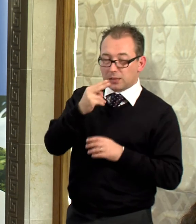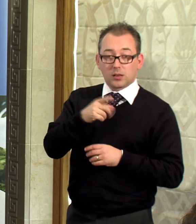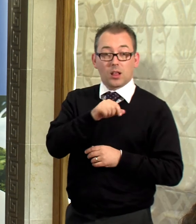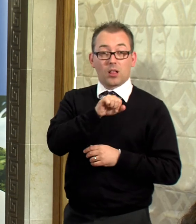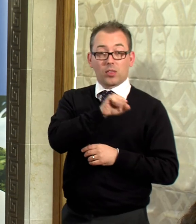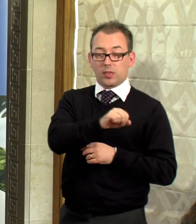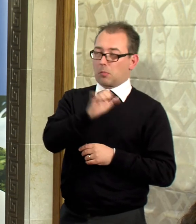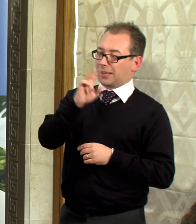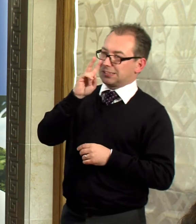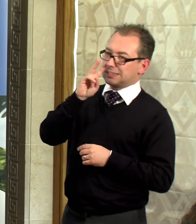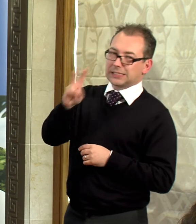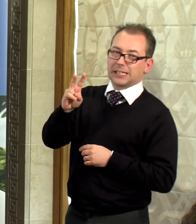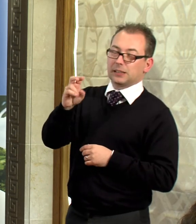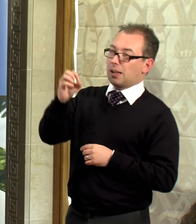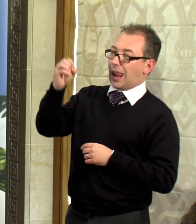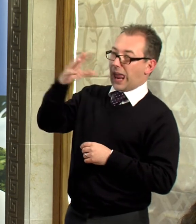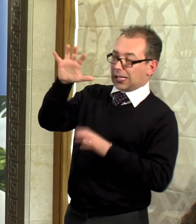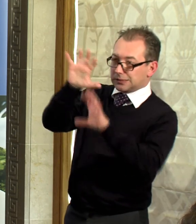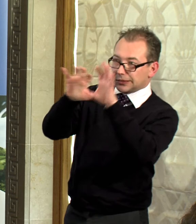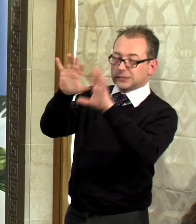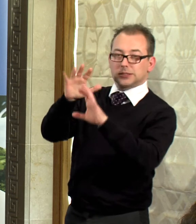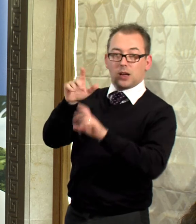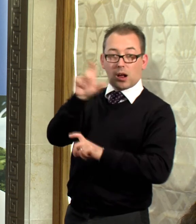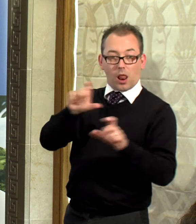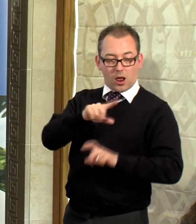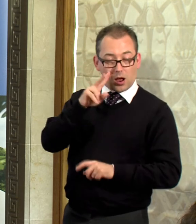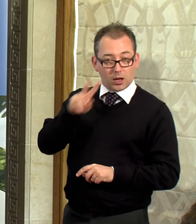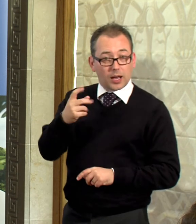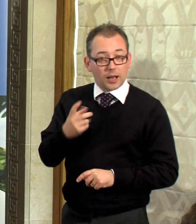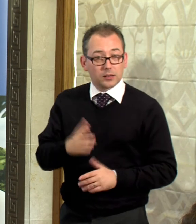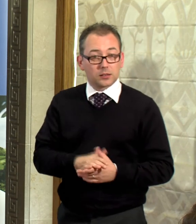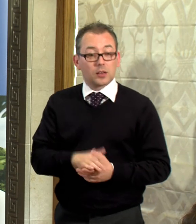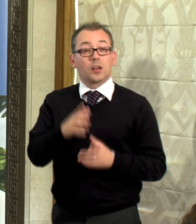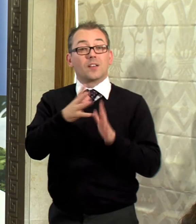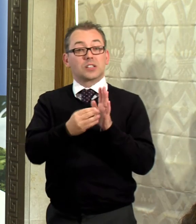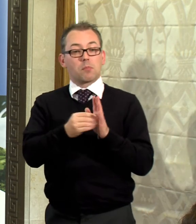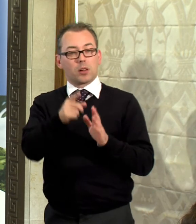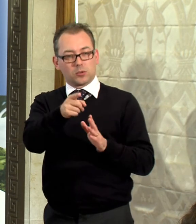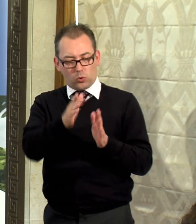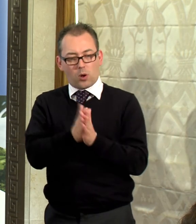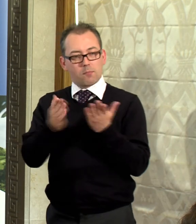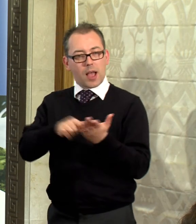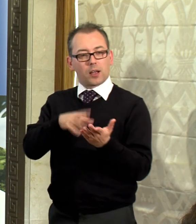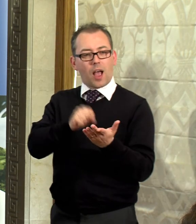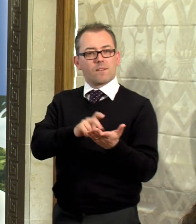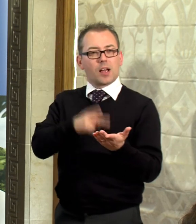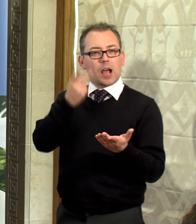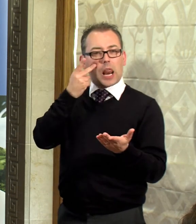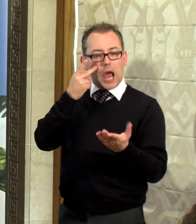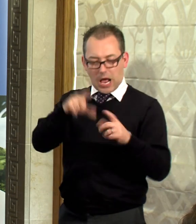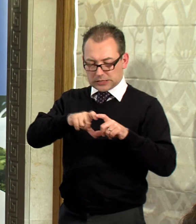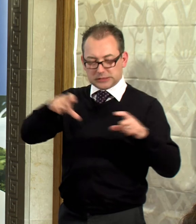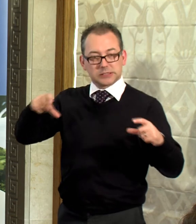light, colour, etc. For instance, you may have found in your packs some glasses